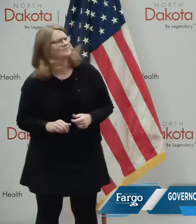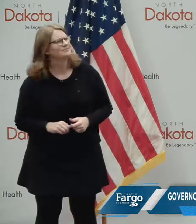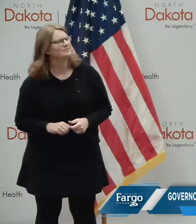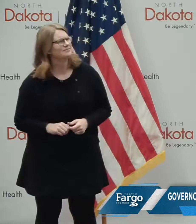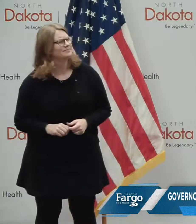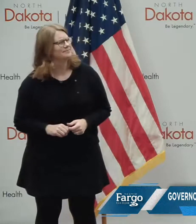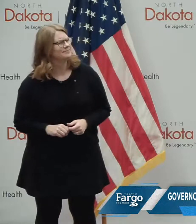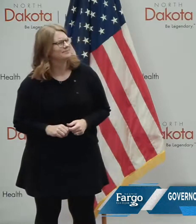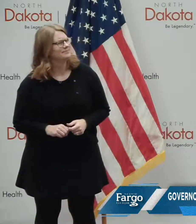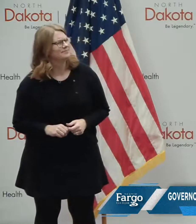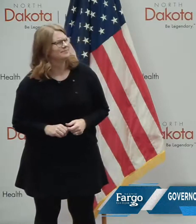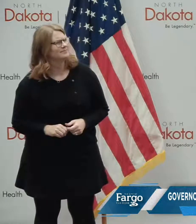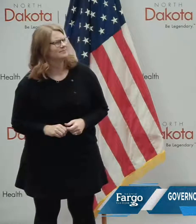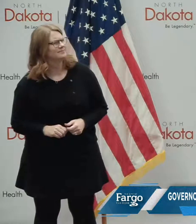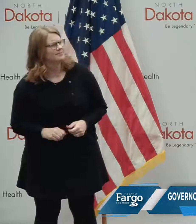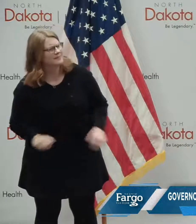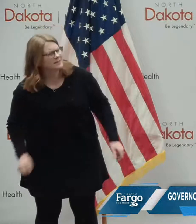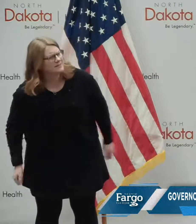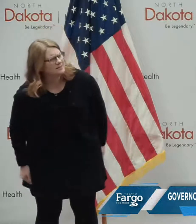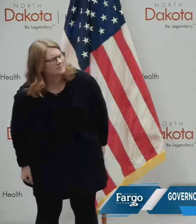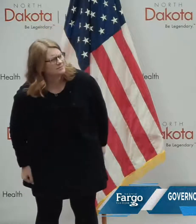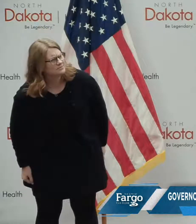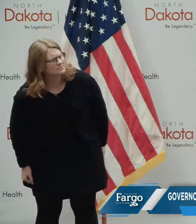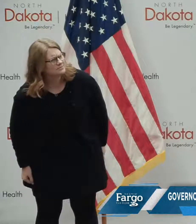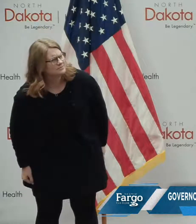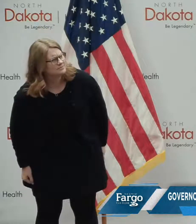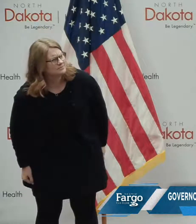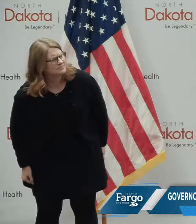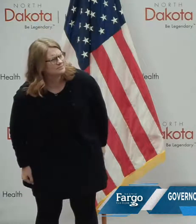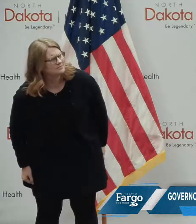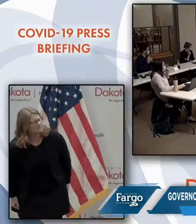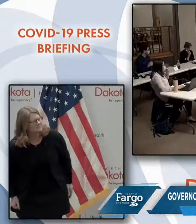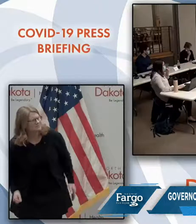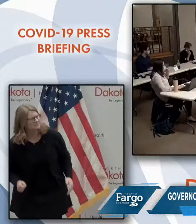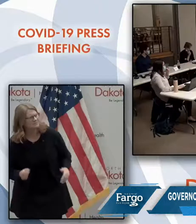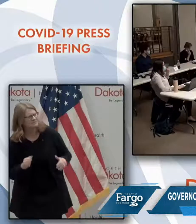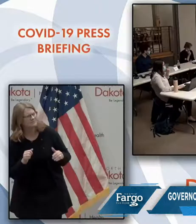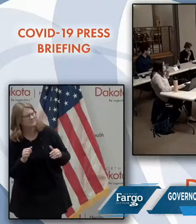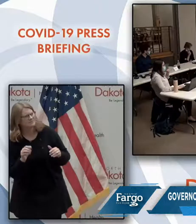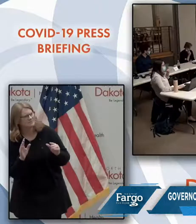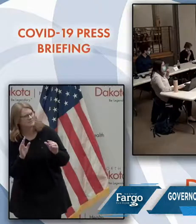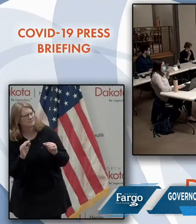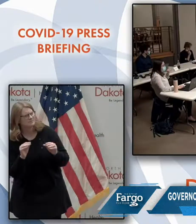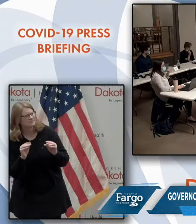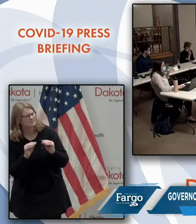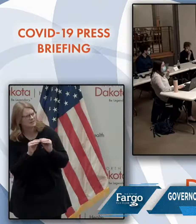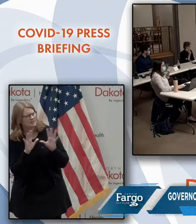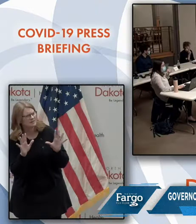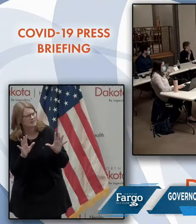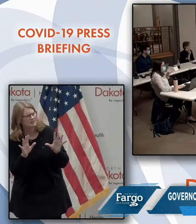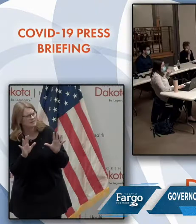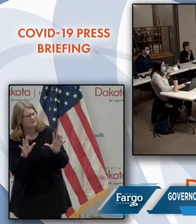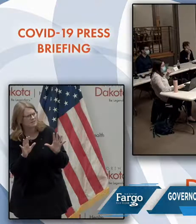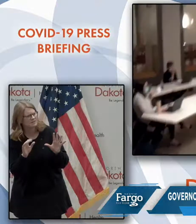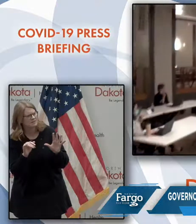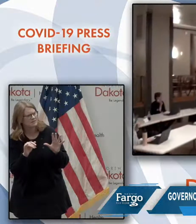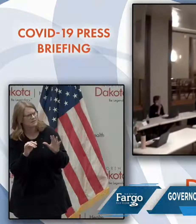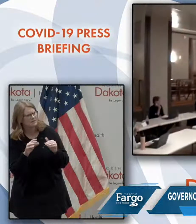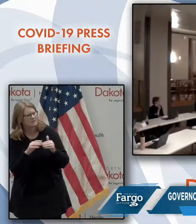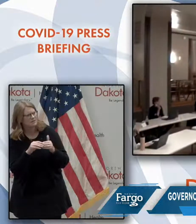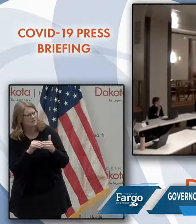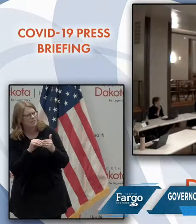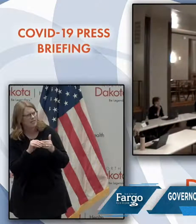If you're not familiar with the rule change, then no problem. I just want to clarify the point there that there were relaxed rules around